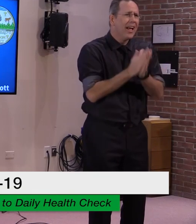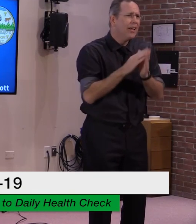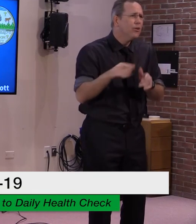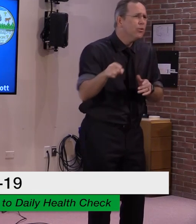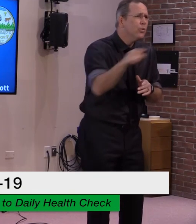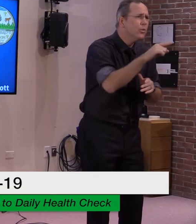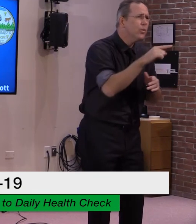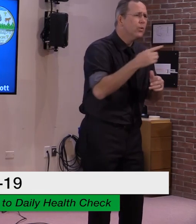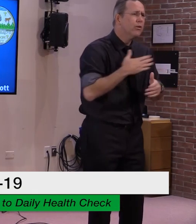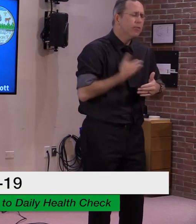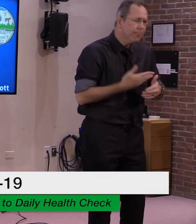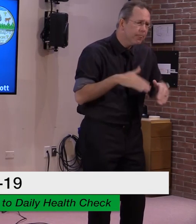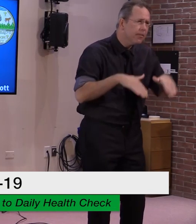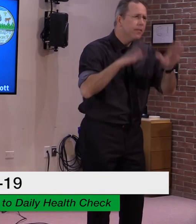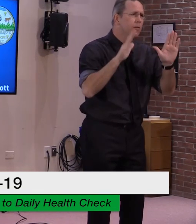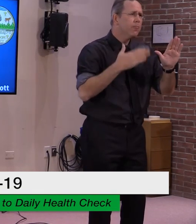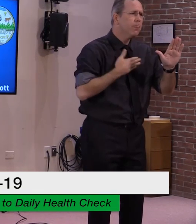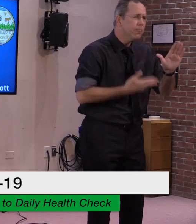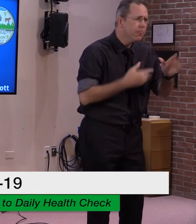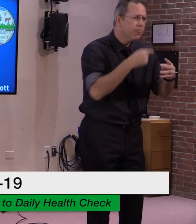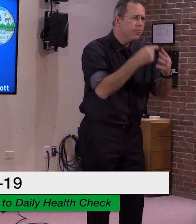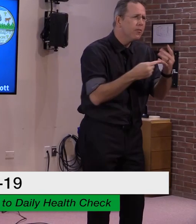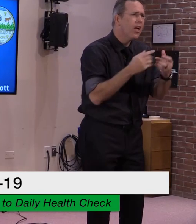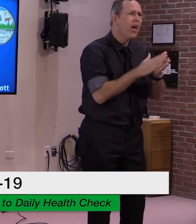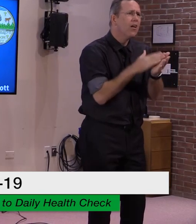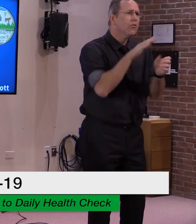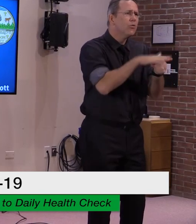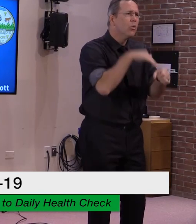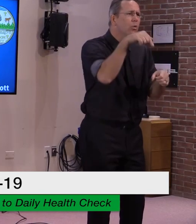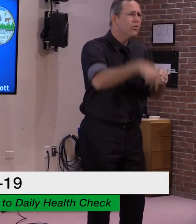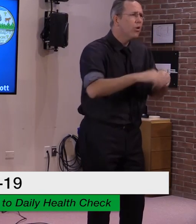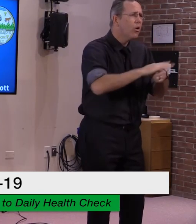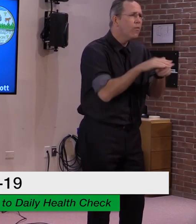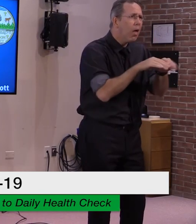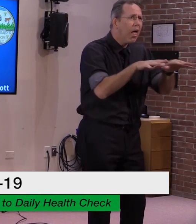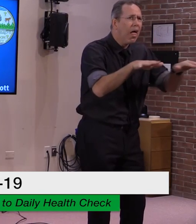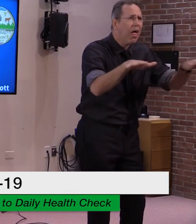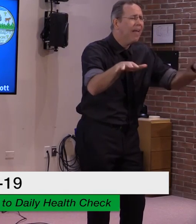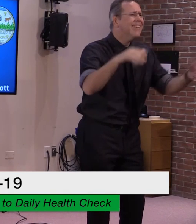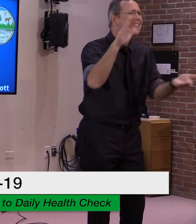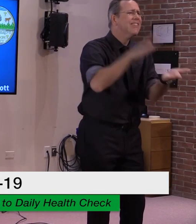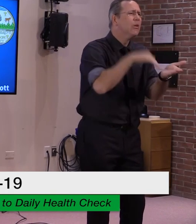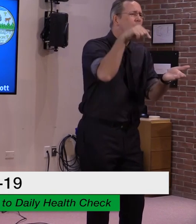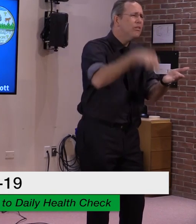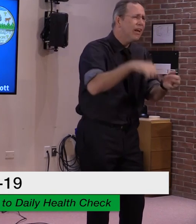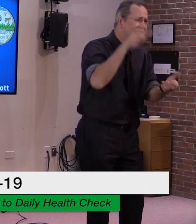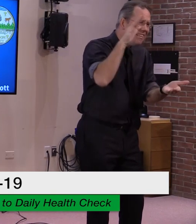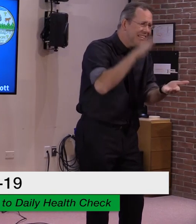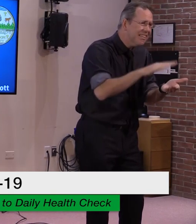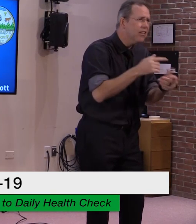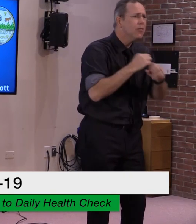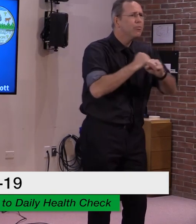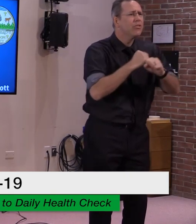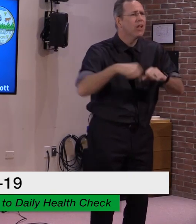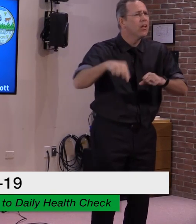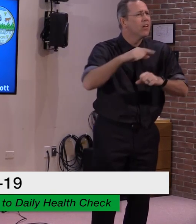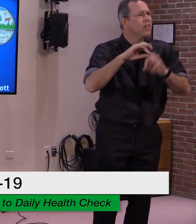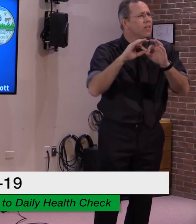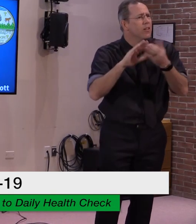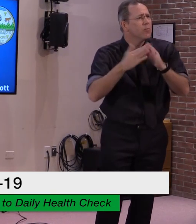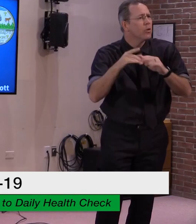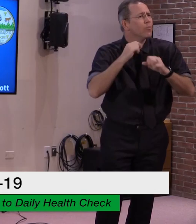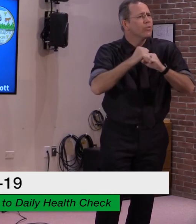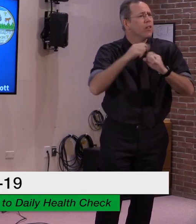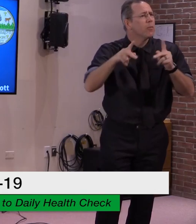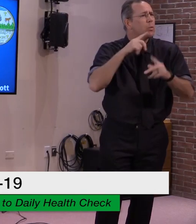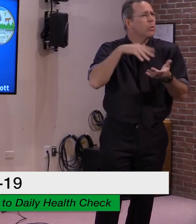virus protect the vulnerable and to keep families like mary pats whole and i know